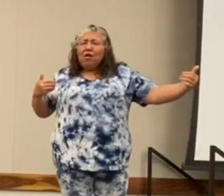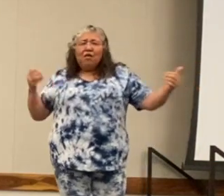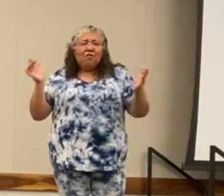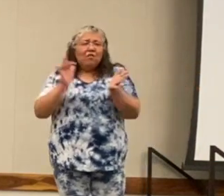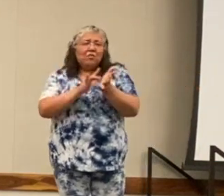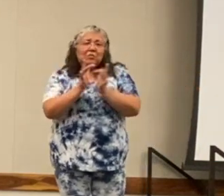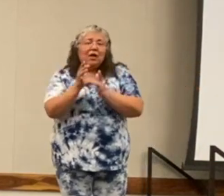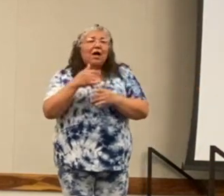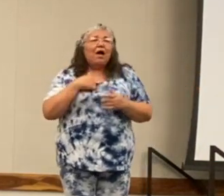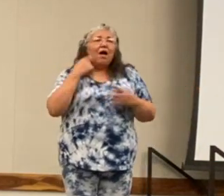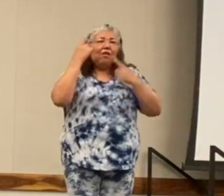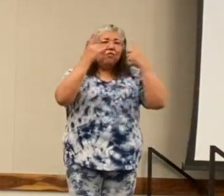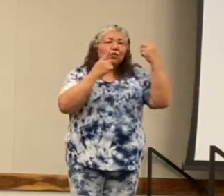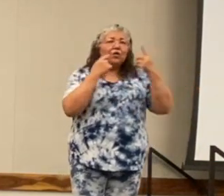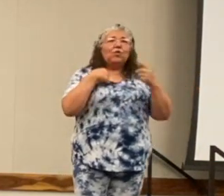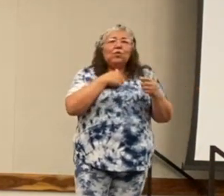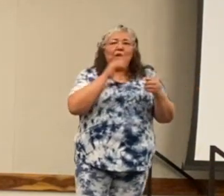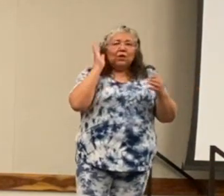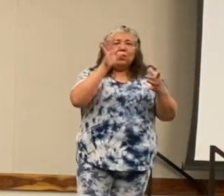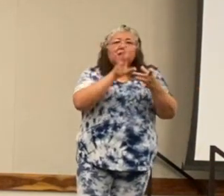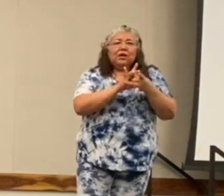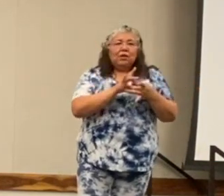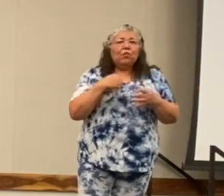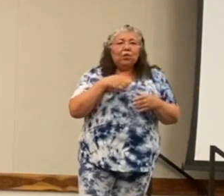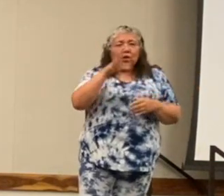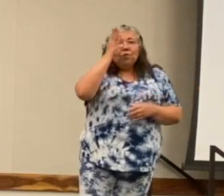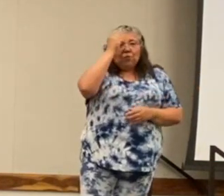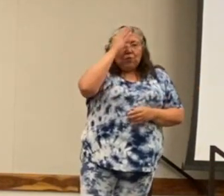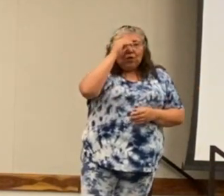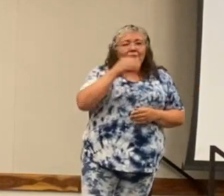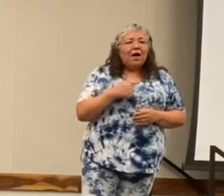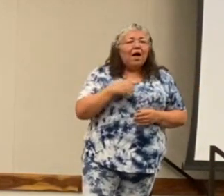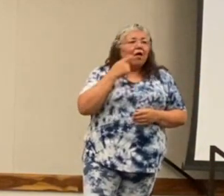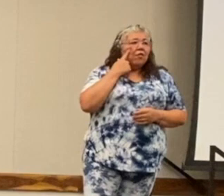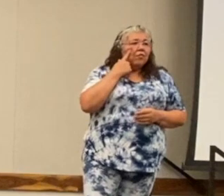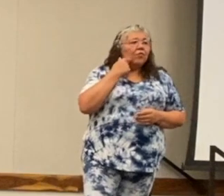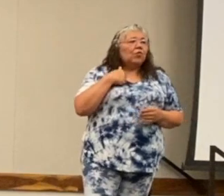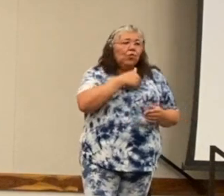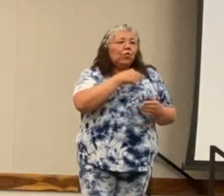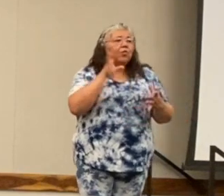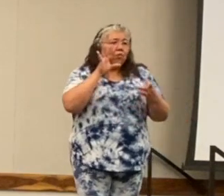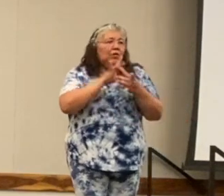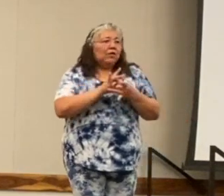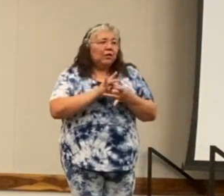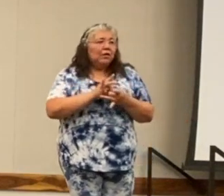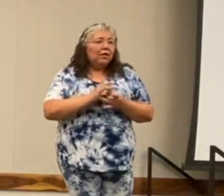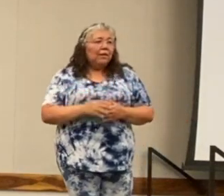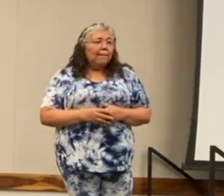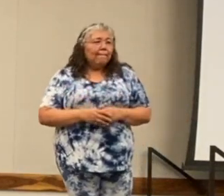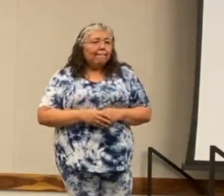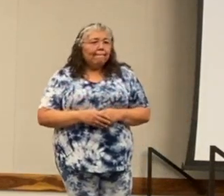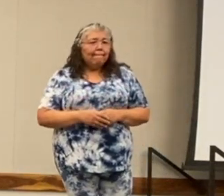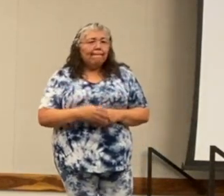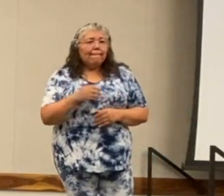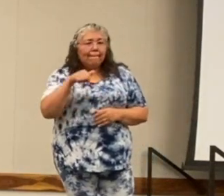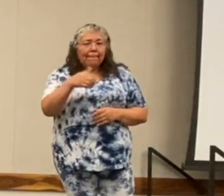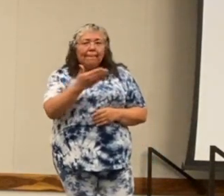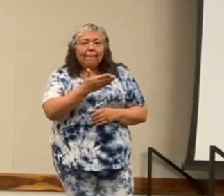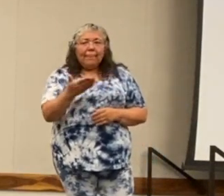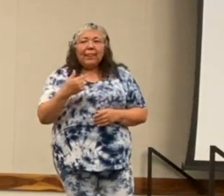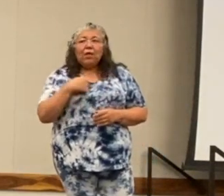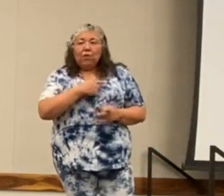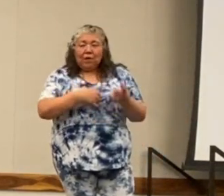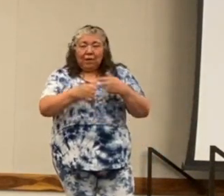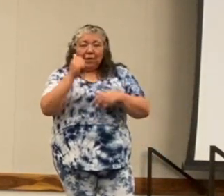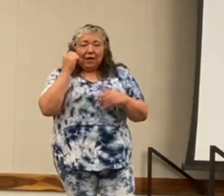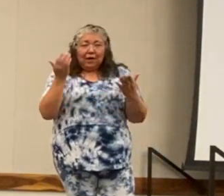I figured that we were going to connect, right? Because we were boys. And I figured that we were going to connect. And here's the thing. We came